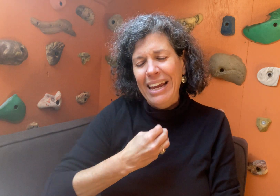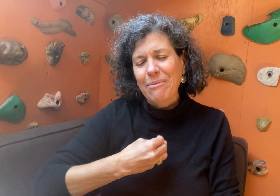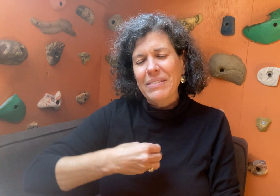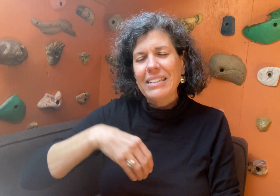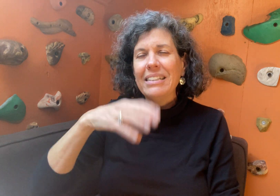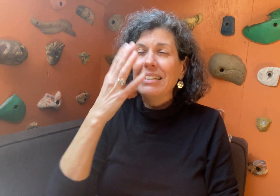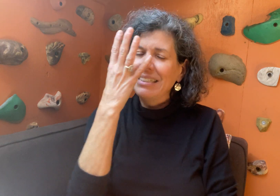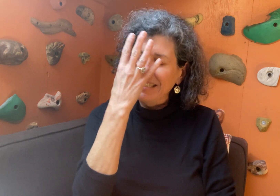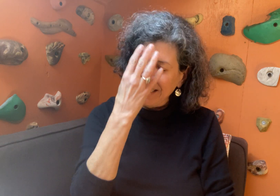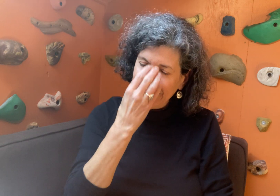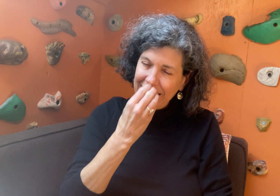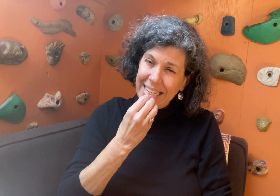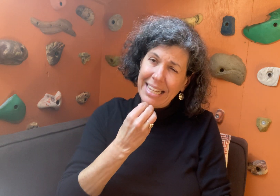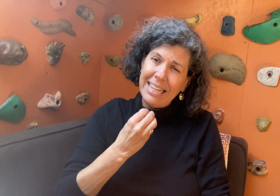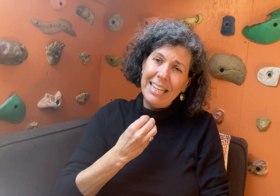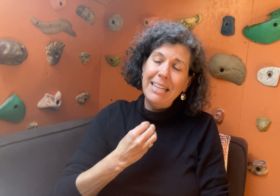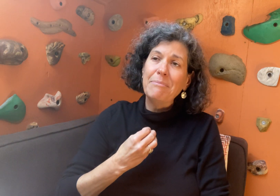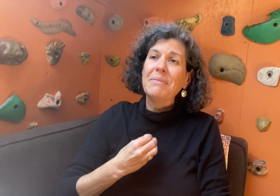sleep, sleep,